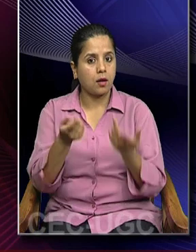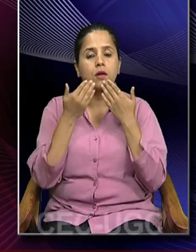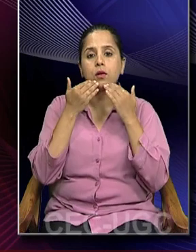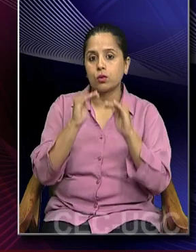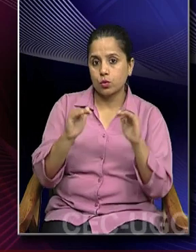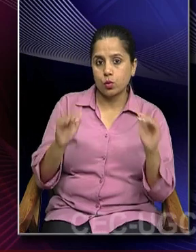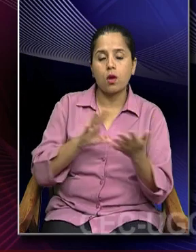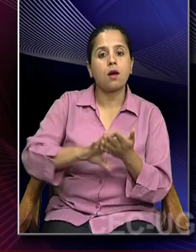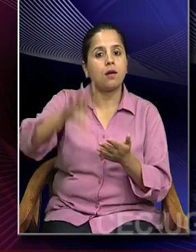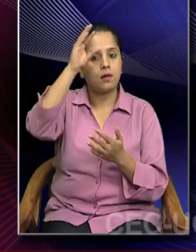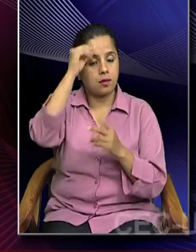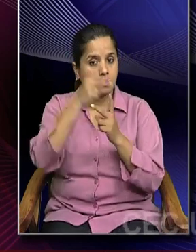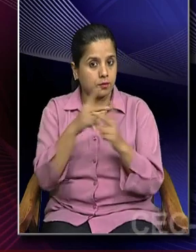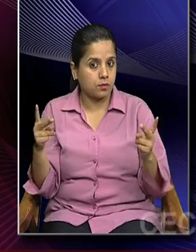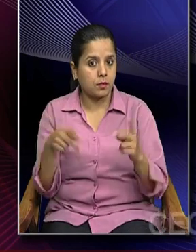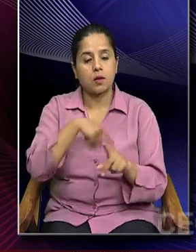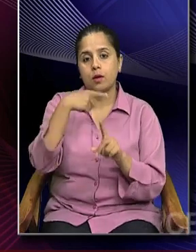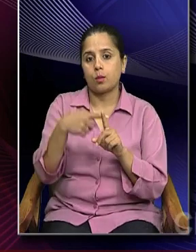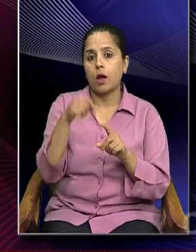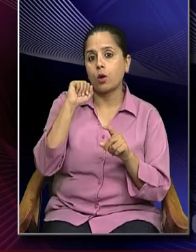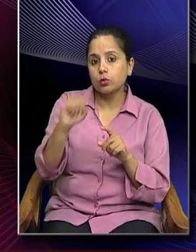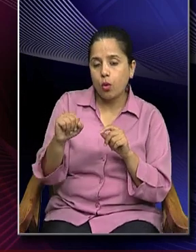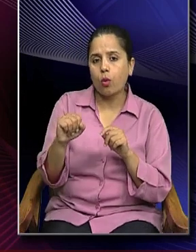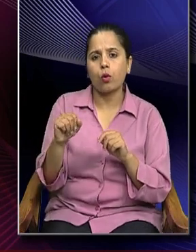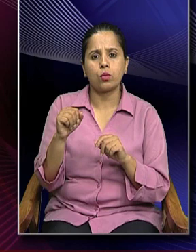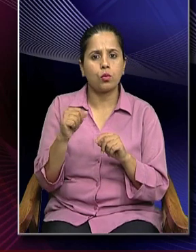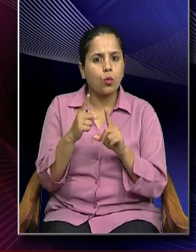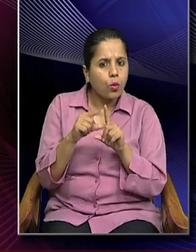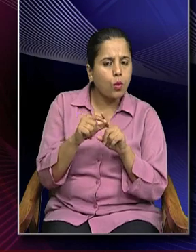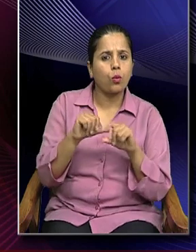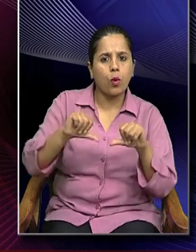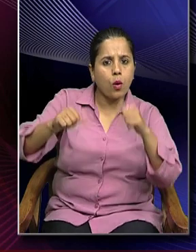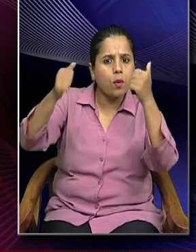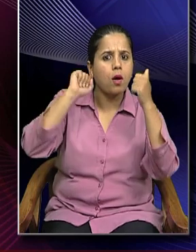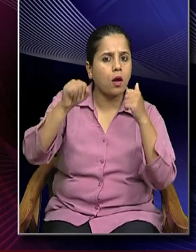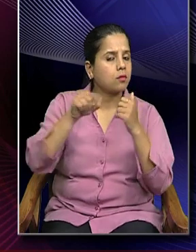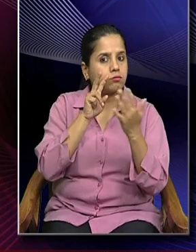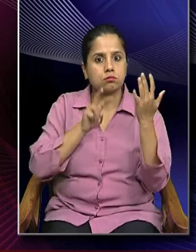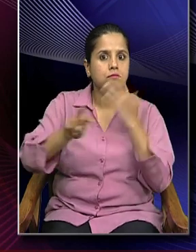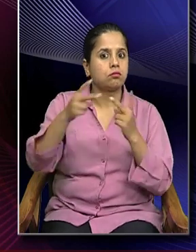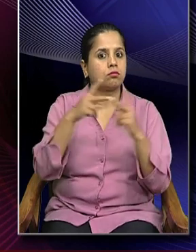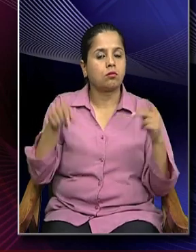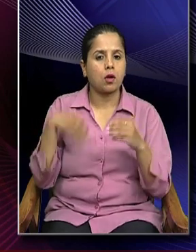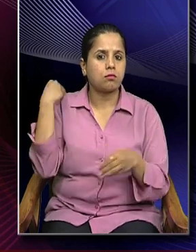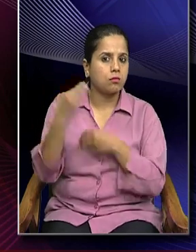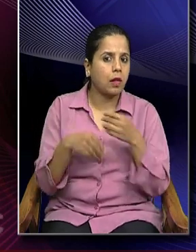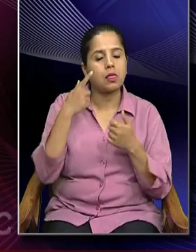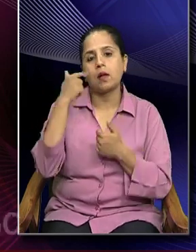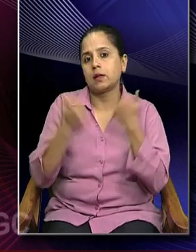student learning and the performance in the ways that go beyond the traditional